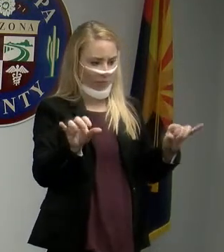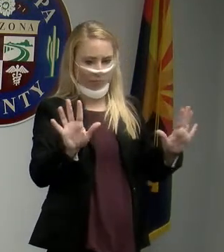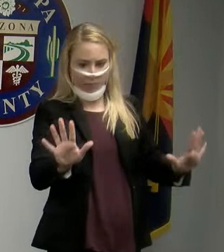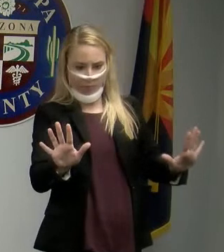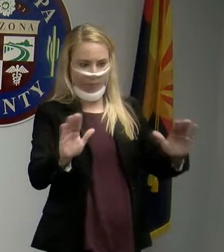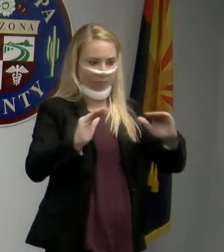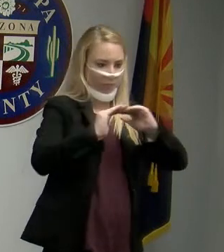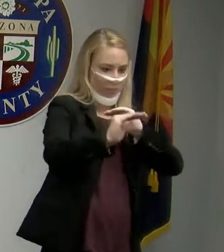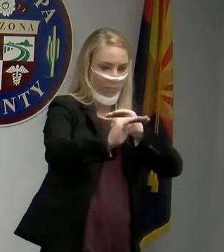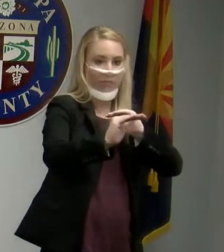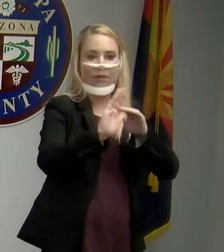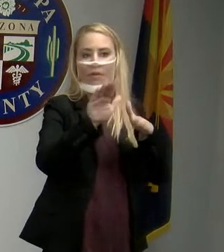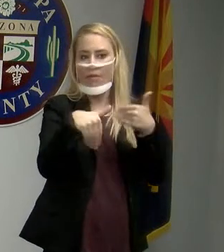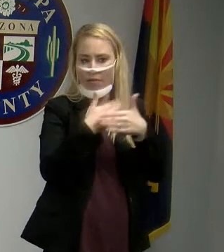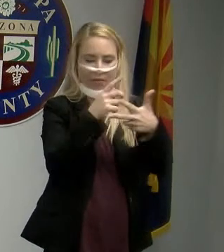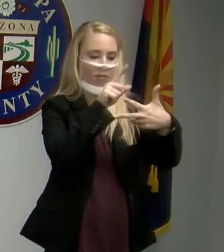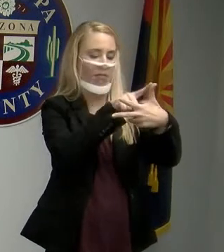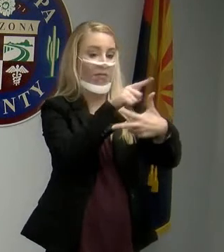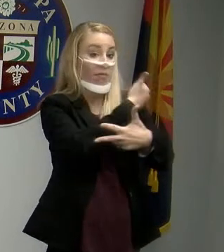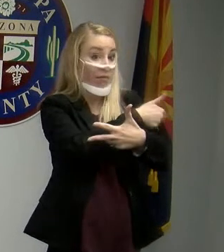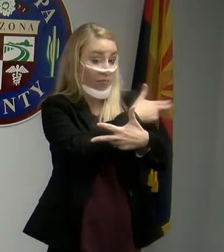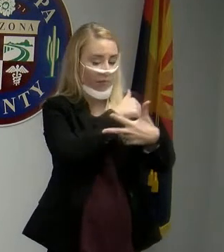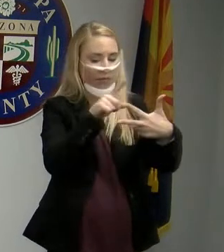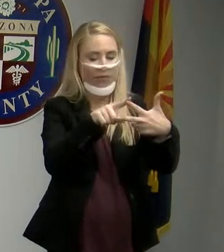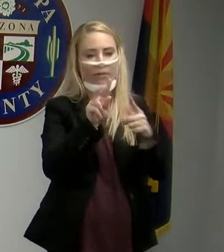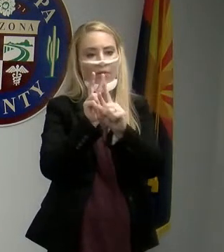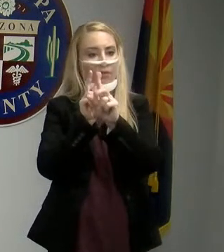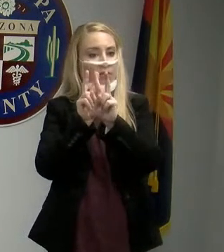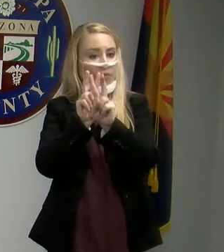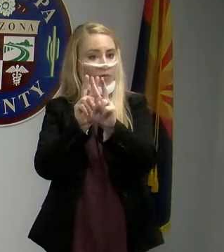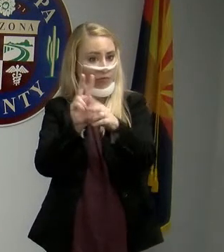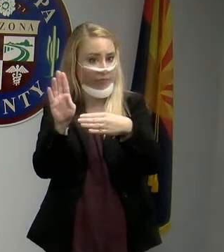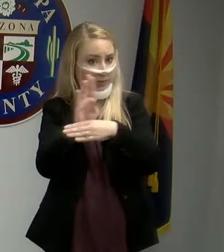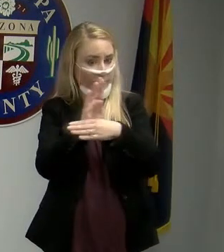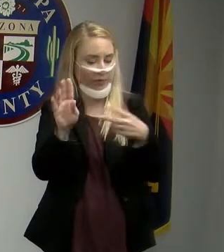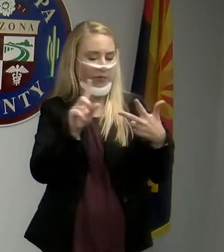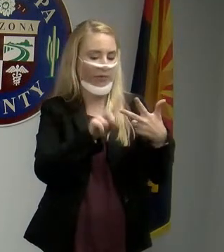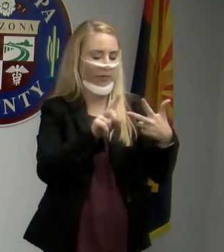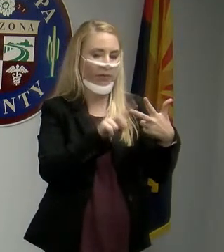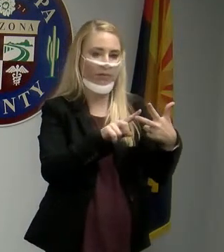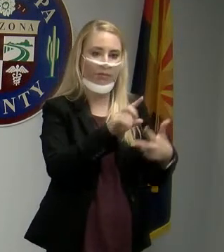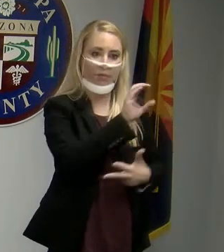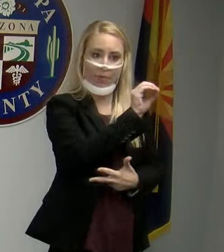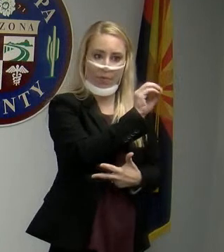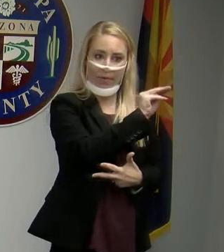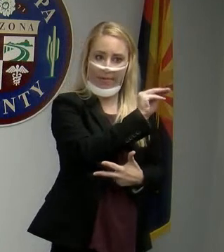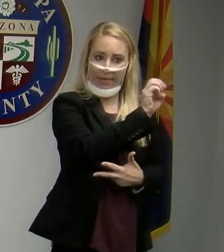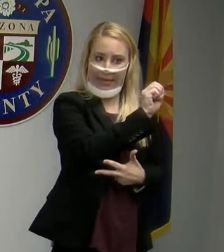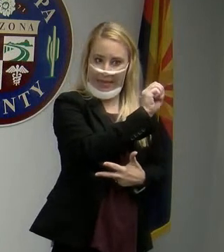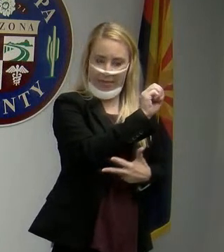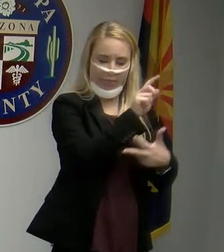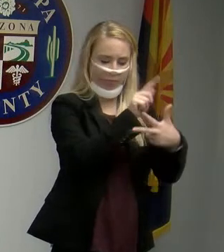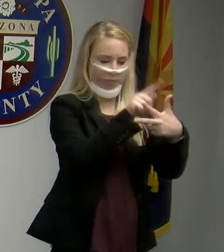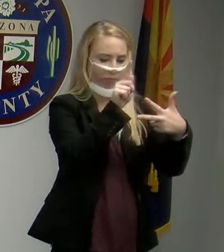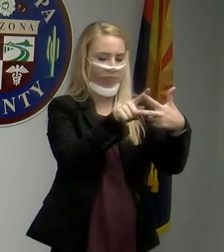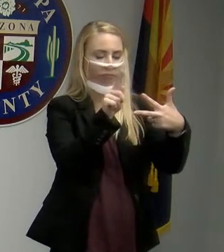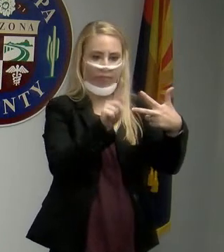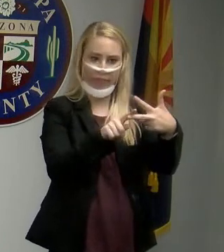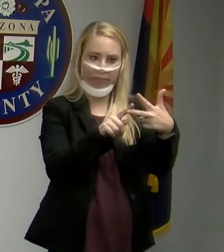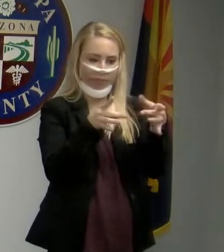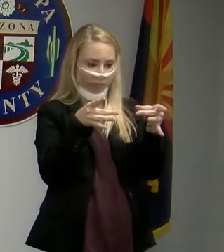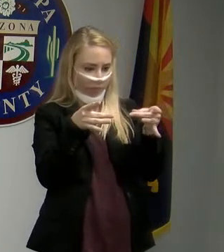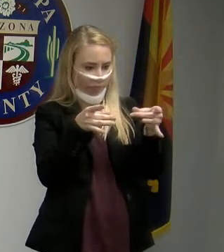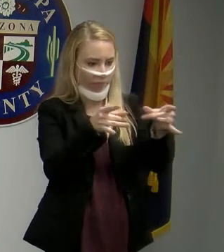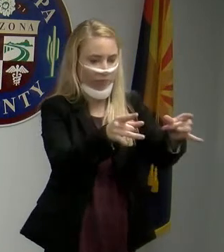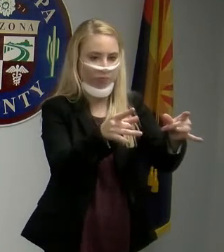system, the hospitals, the funeral homes, and the Office of the Medical Examiner, all are functioning smoothly and are